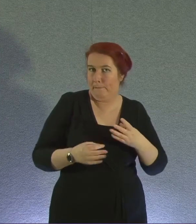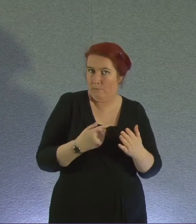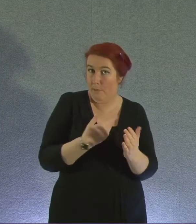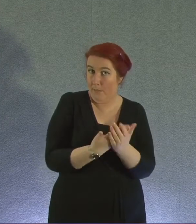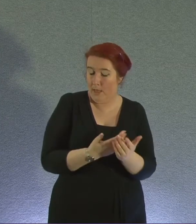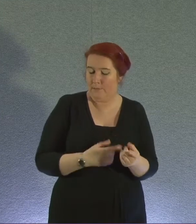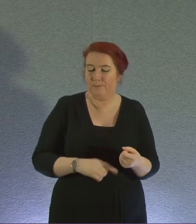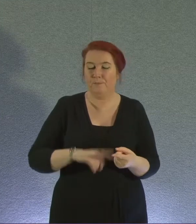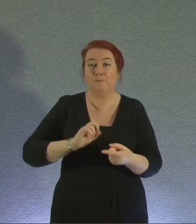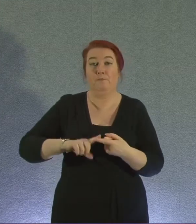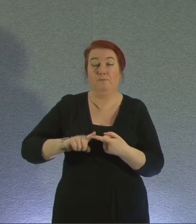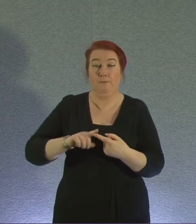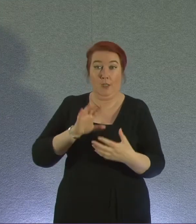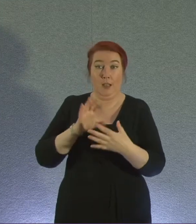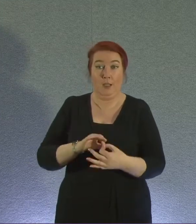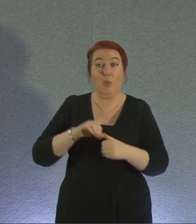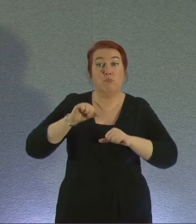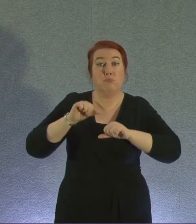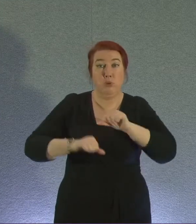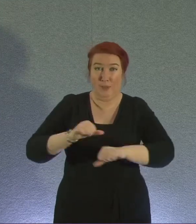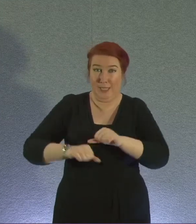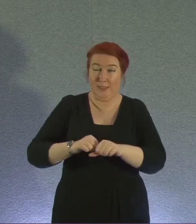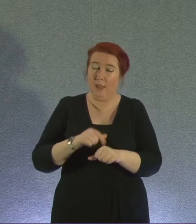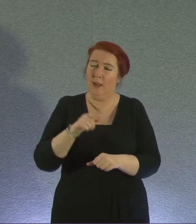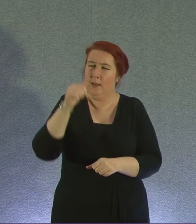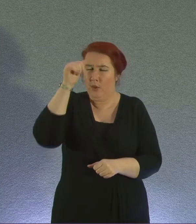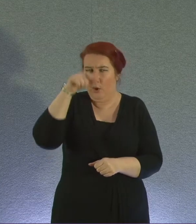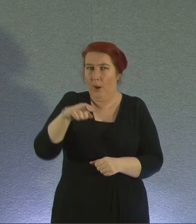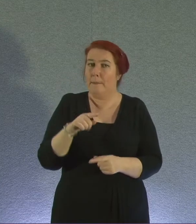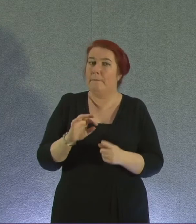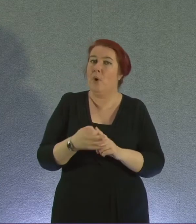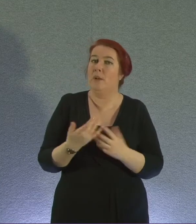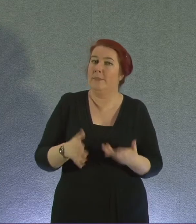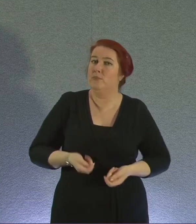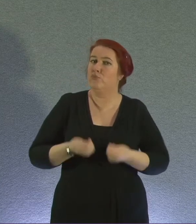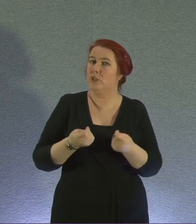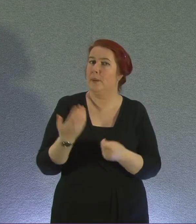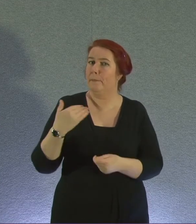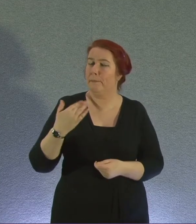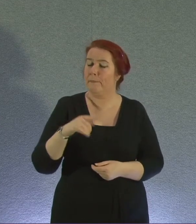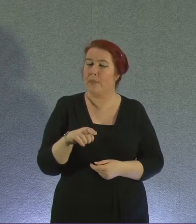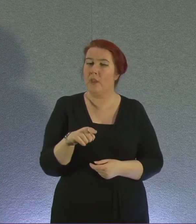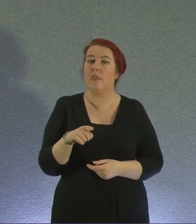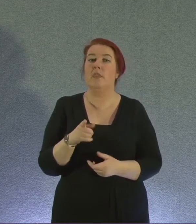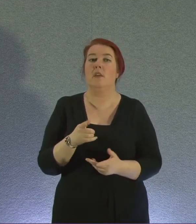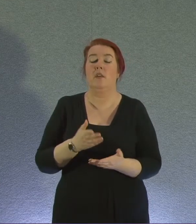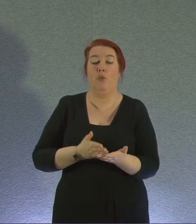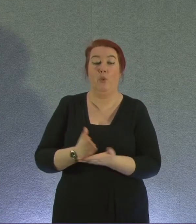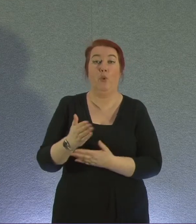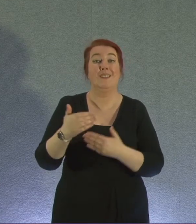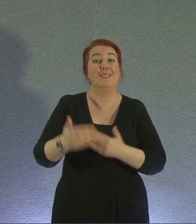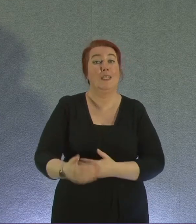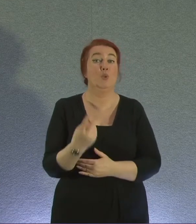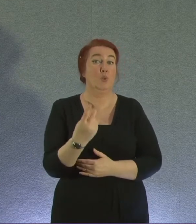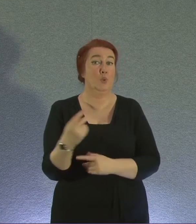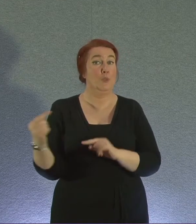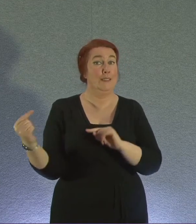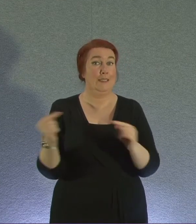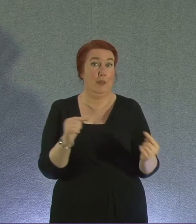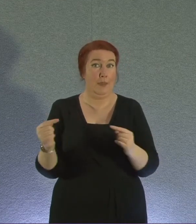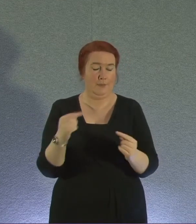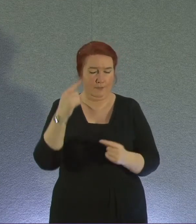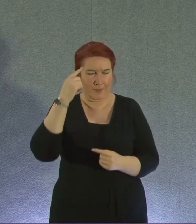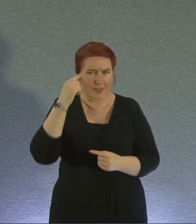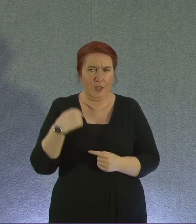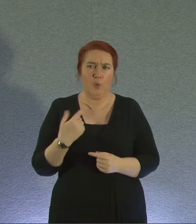relation to the process, and this point was made by colleagues during the Stage 2 debate. I think we're dealing with Stage